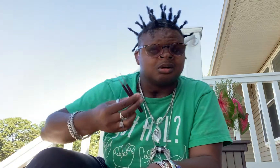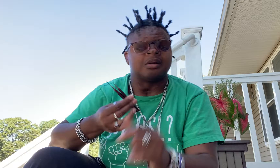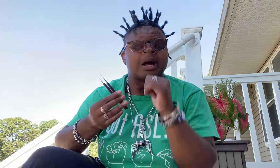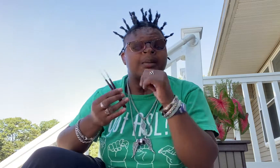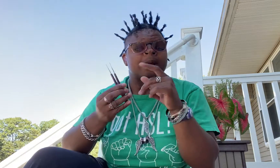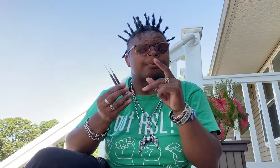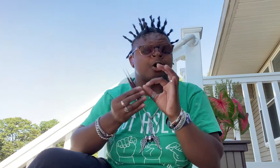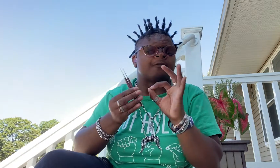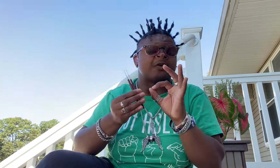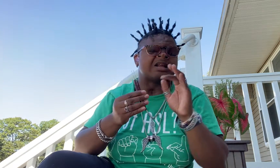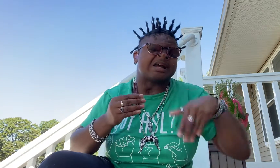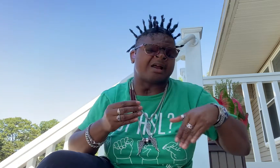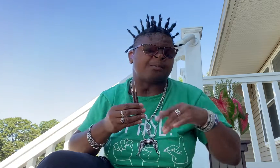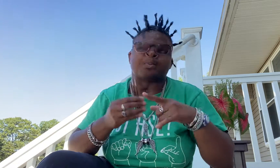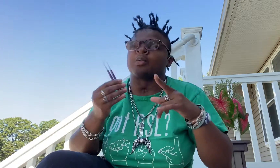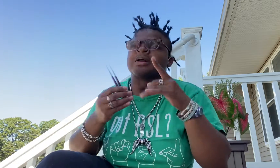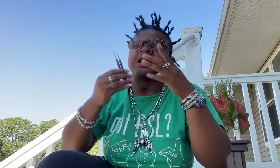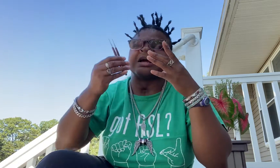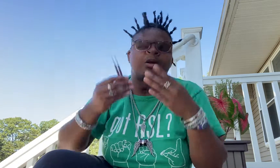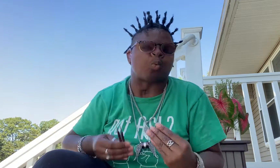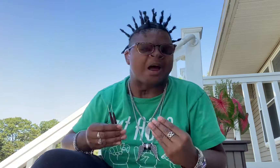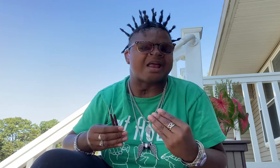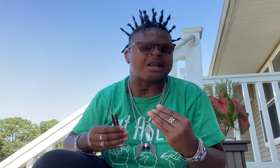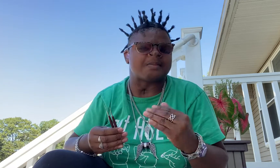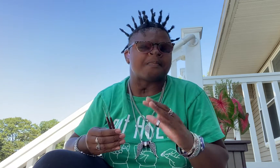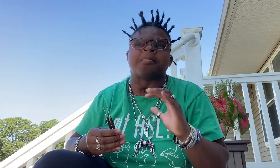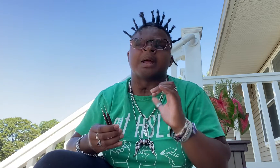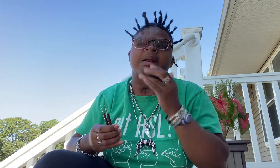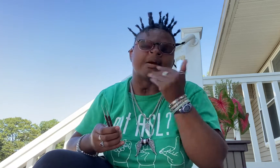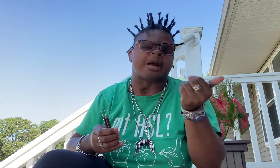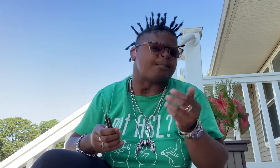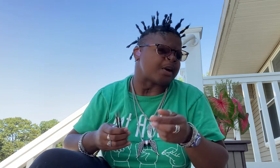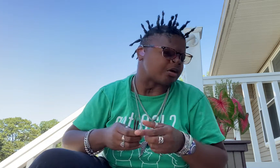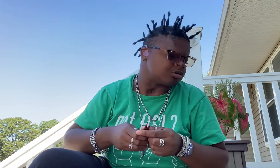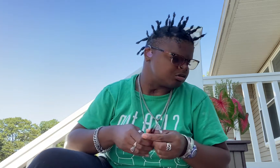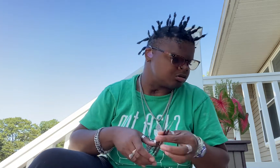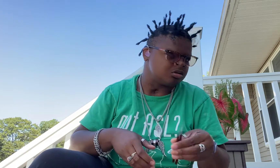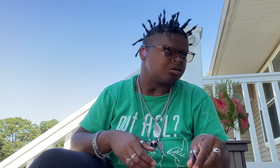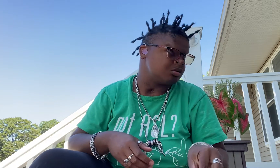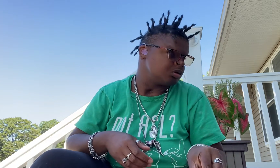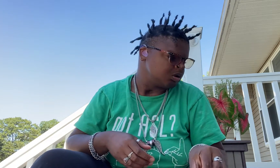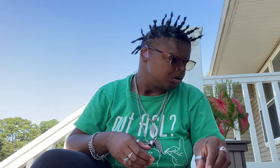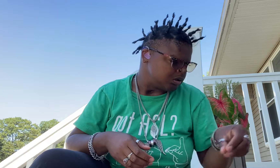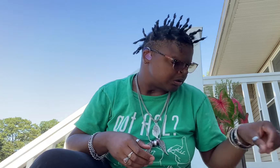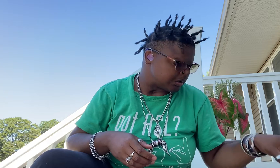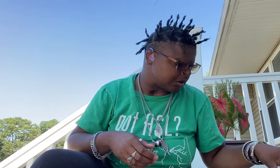Not like perfect yet, but once I get it wet, it's gonna get better. And